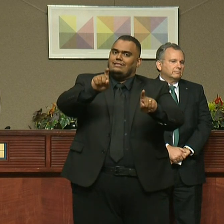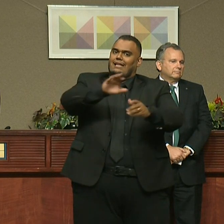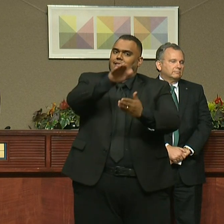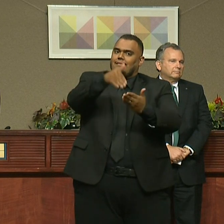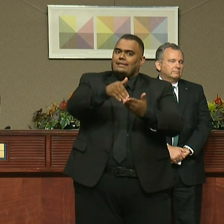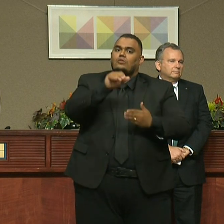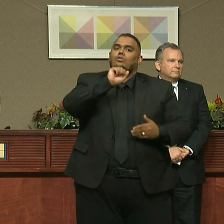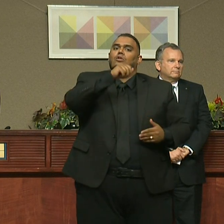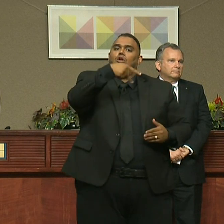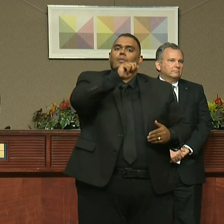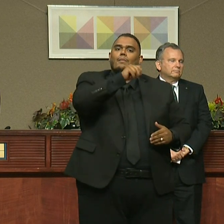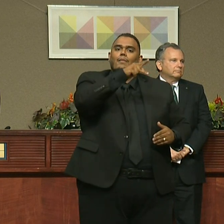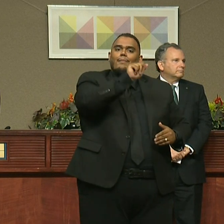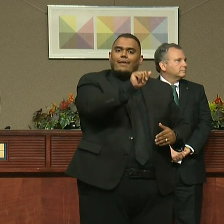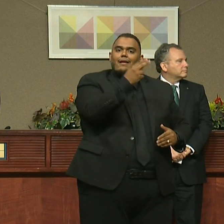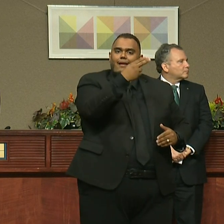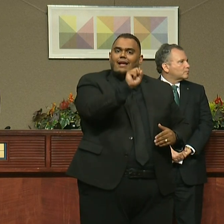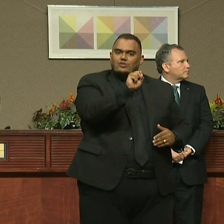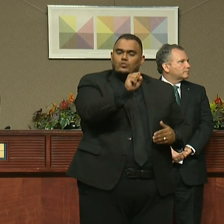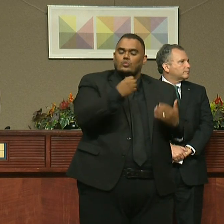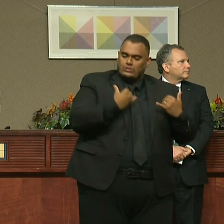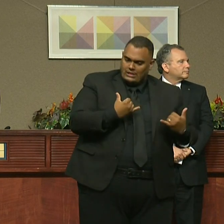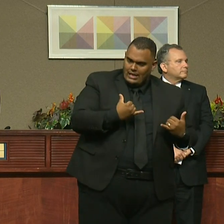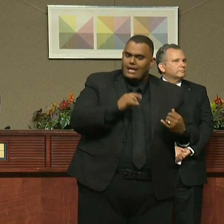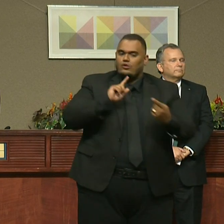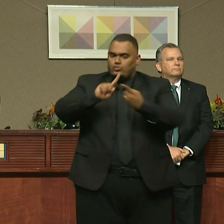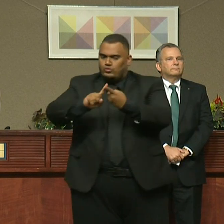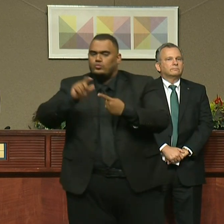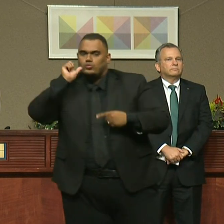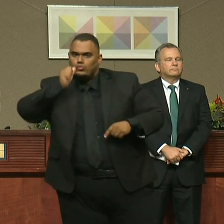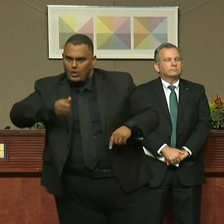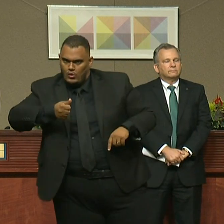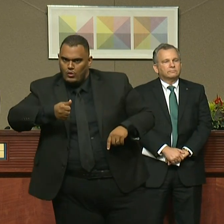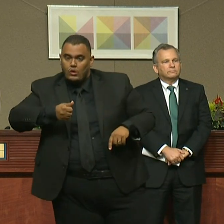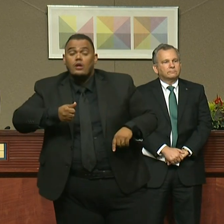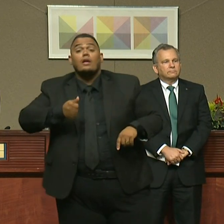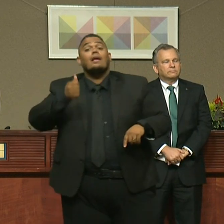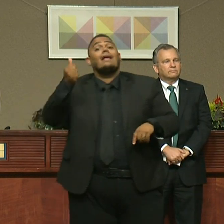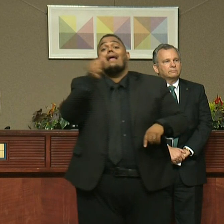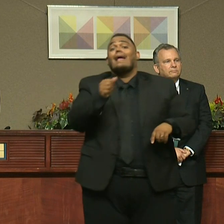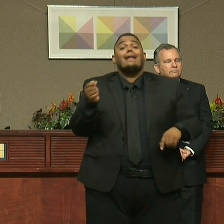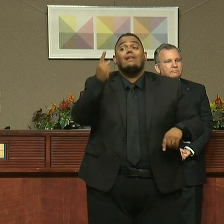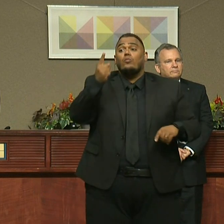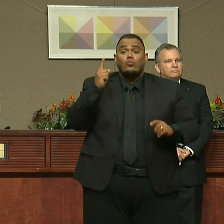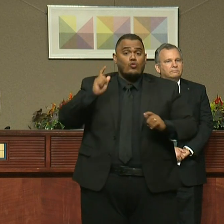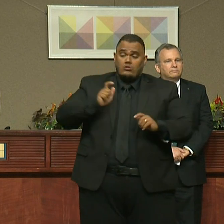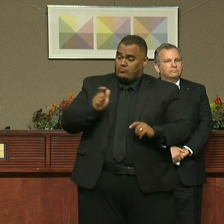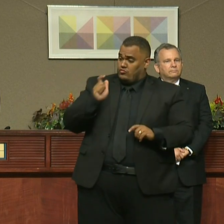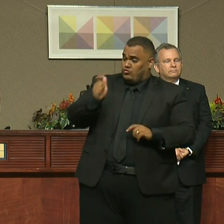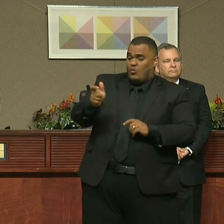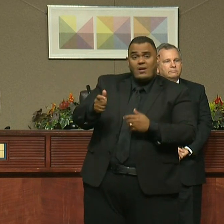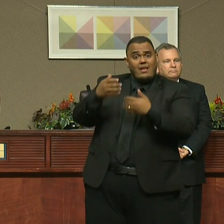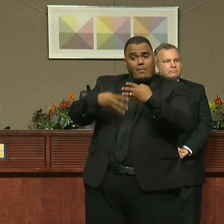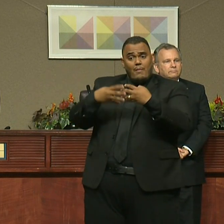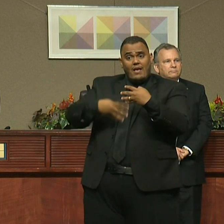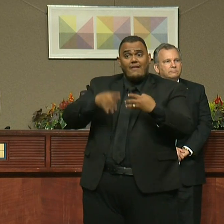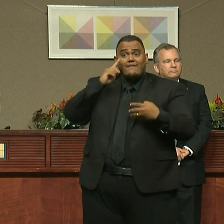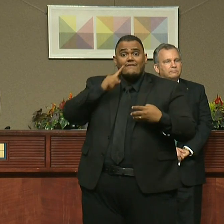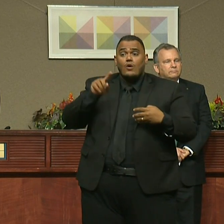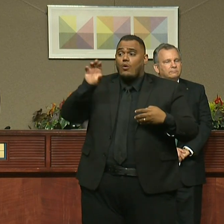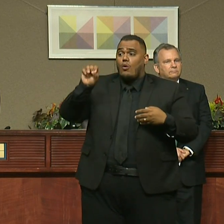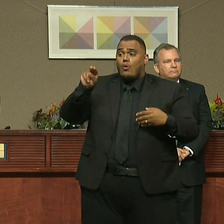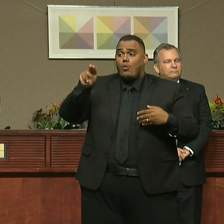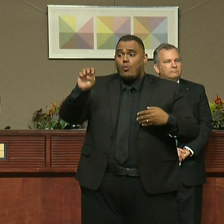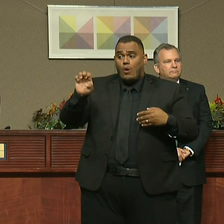School through tomorrow. Anyone who donates to the One Blood Centers also receives a free